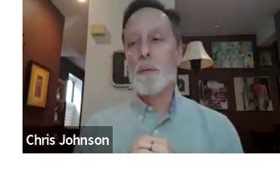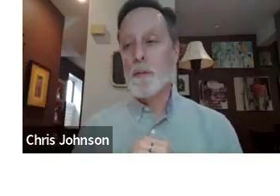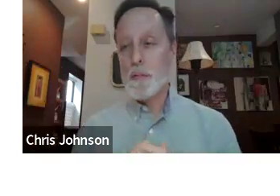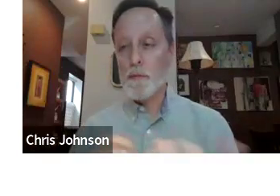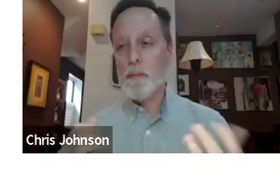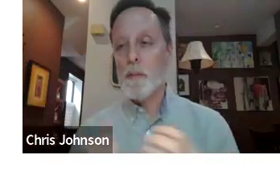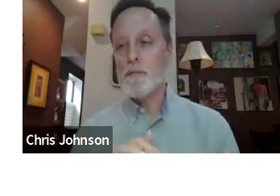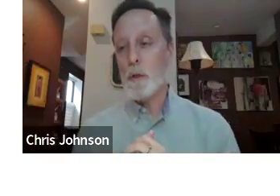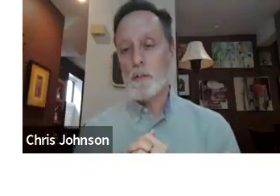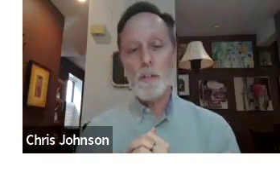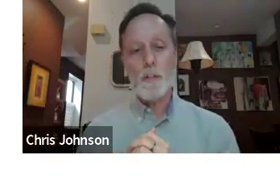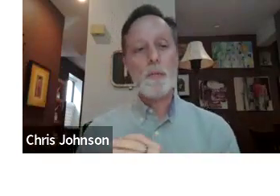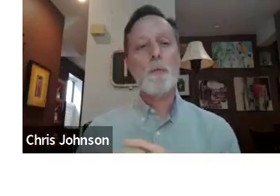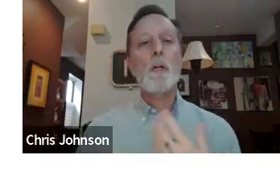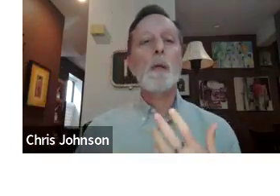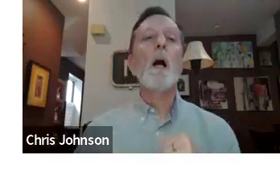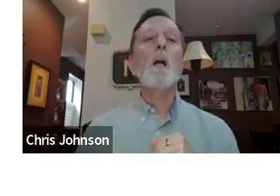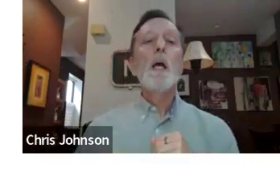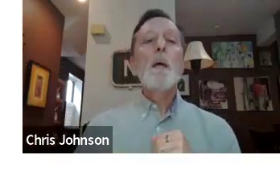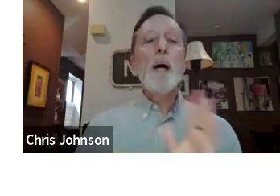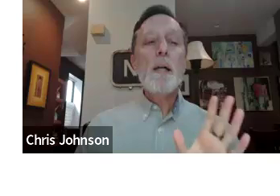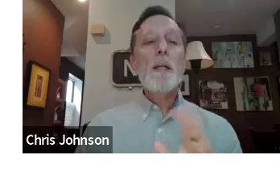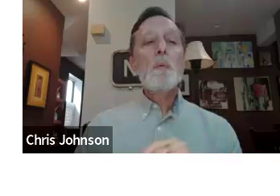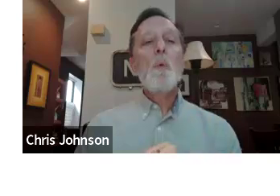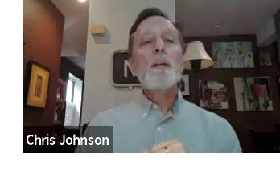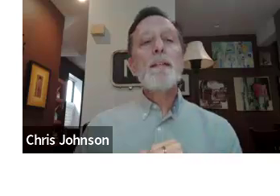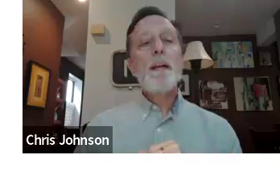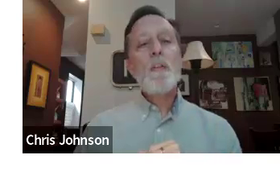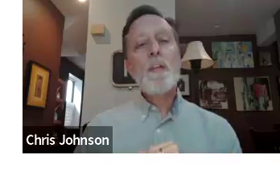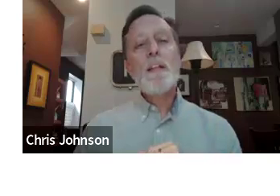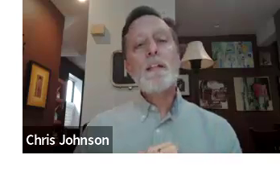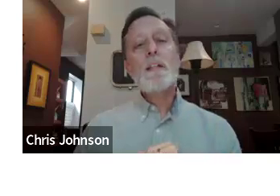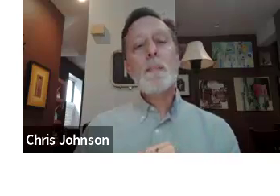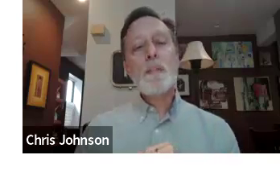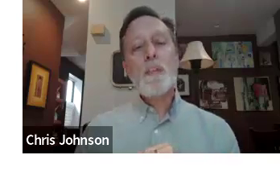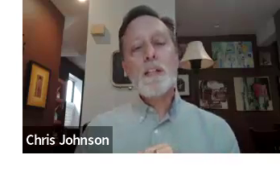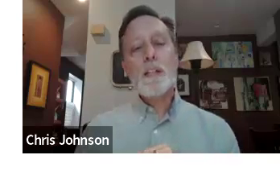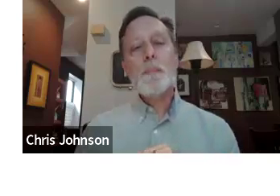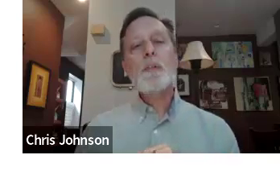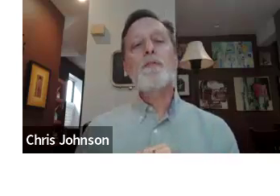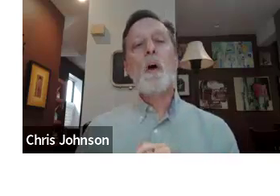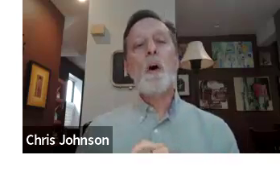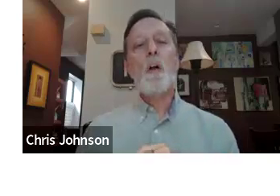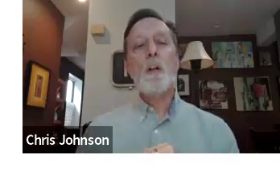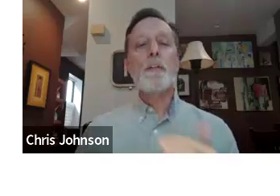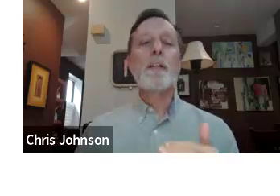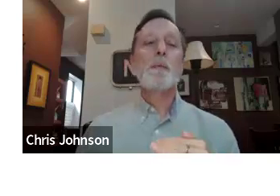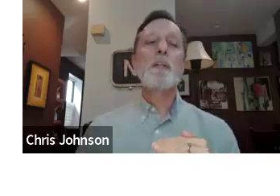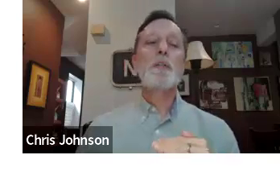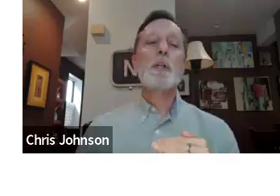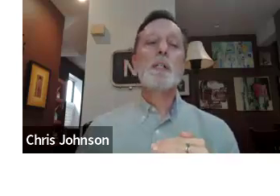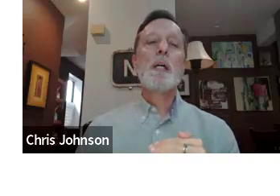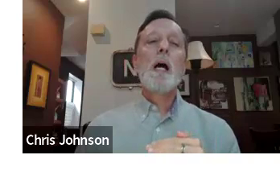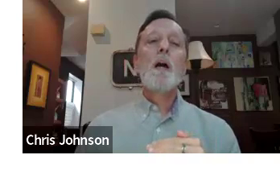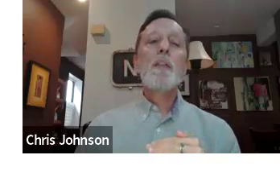and it stuck with us for, you know, 400 years. So here we are. But what the other thing, the types of things that typically fall under